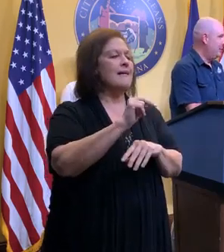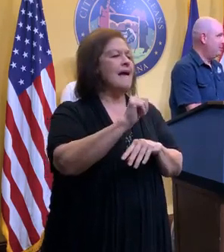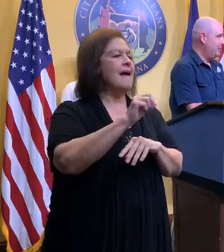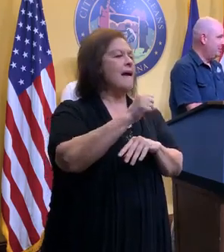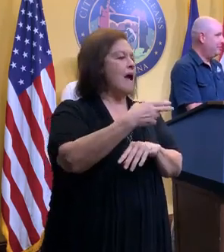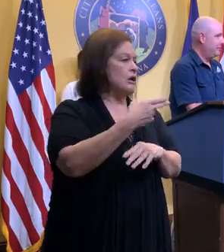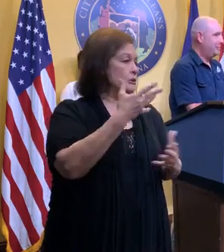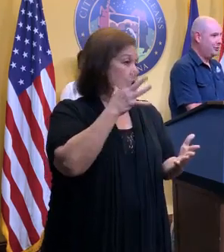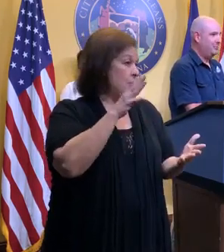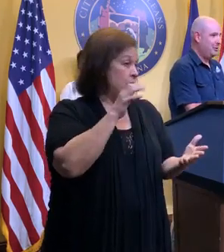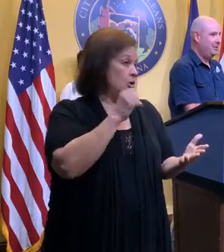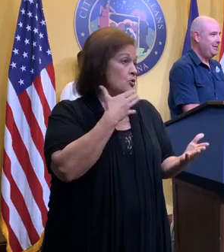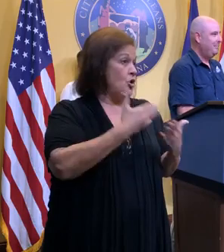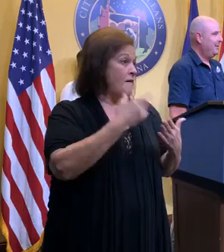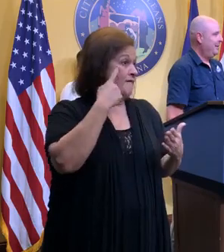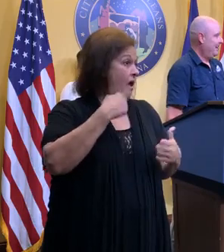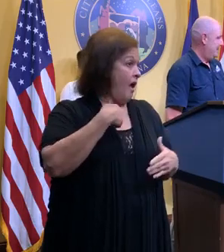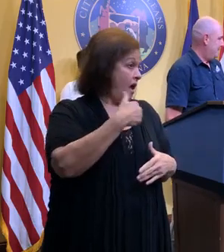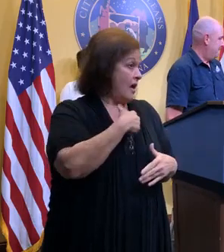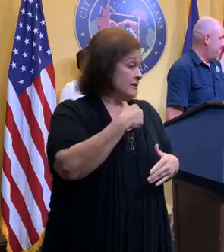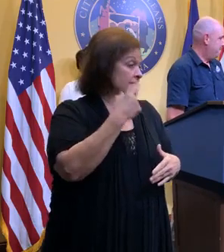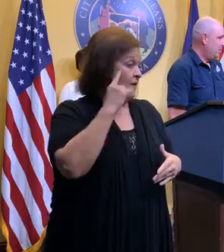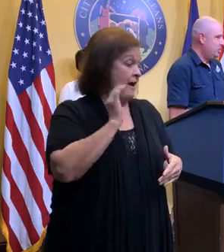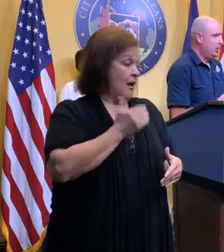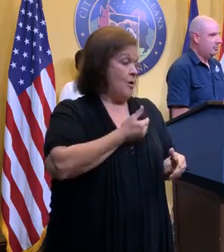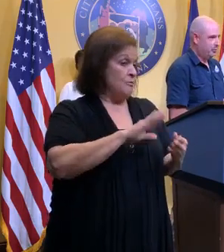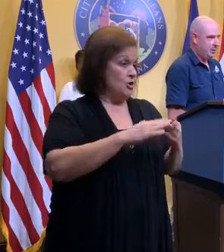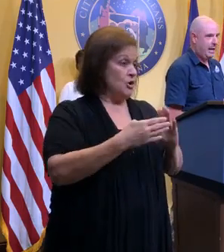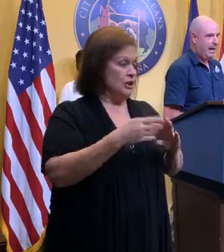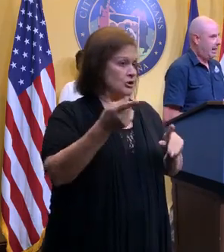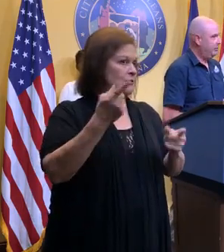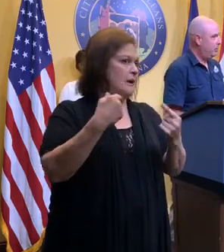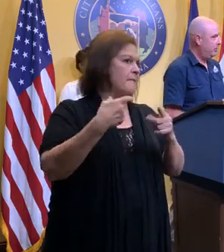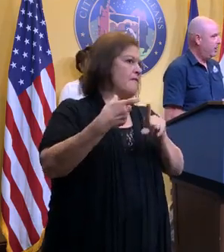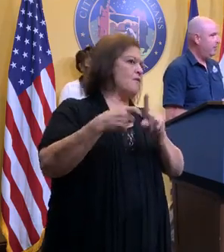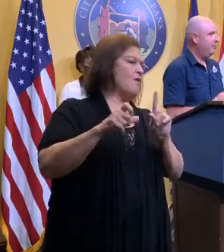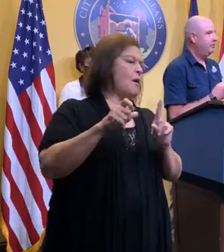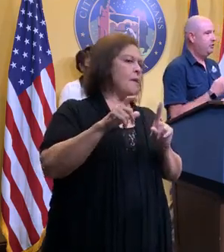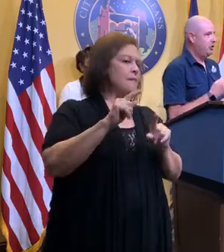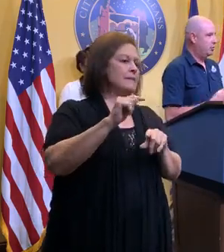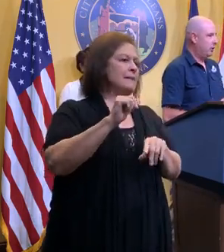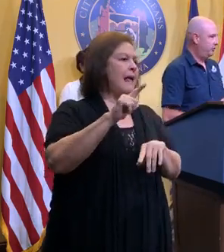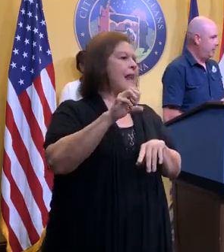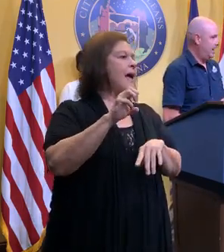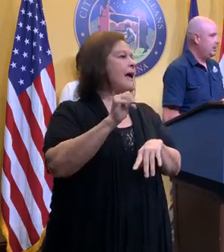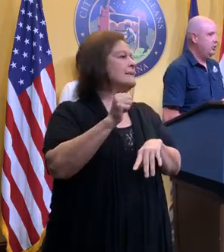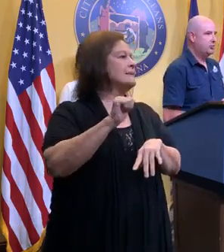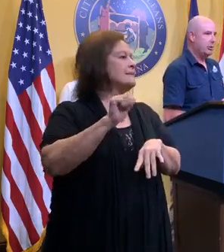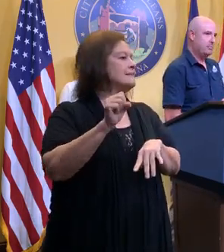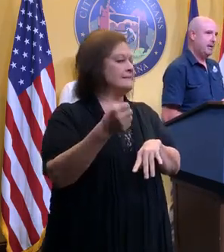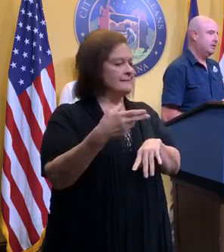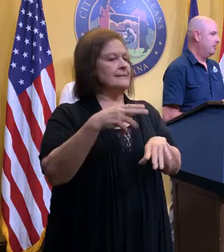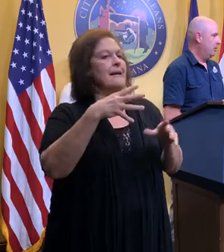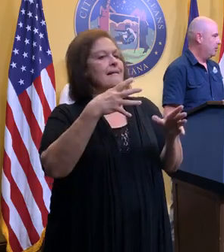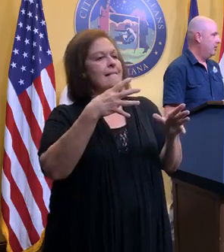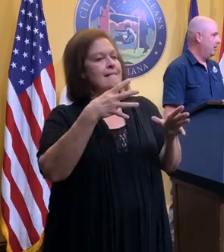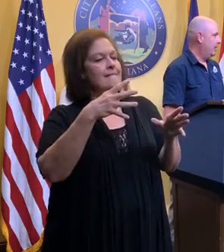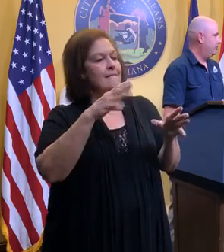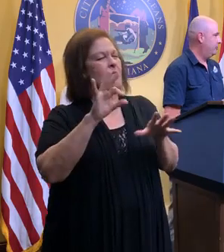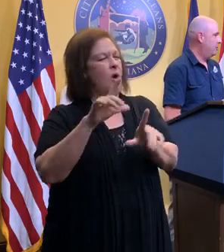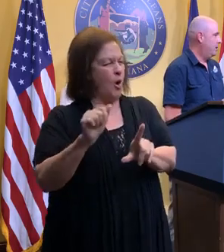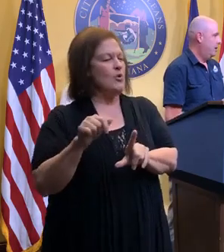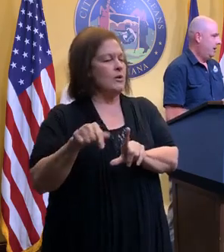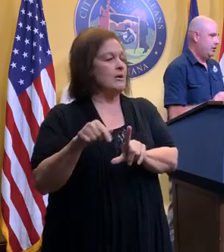Orleans is probably going to be good for us as a community. She comes from Tallahassee Weather Office. She's worked Sandy, she's worked Michael, among